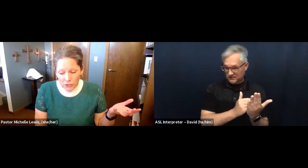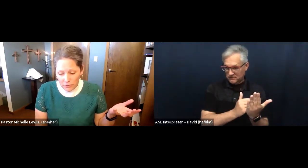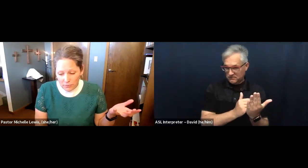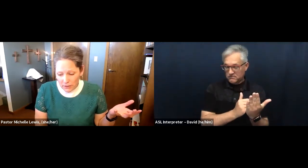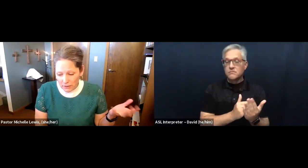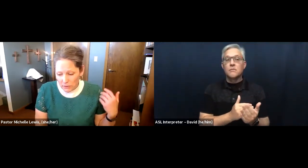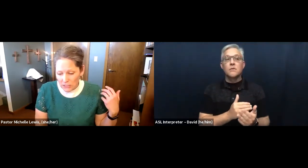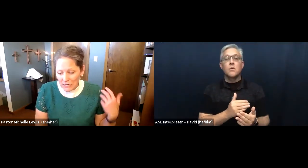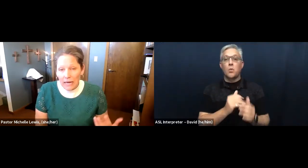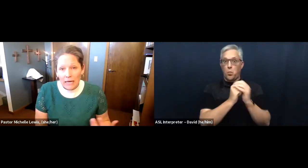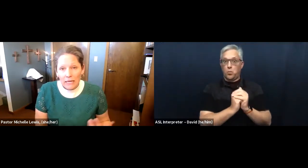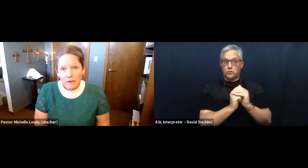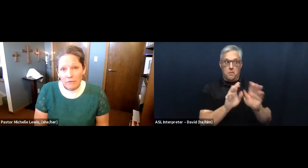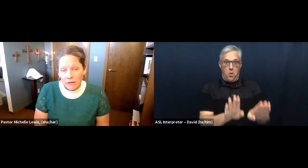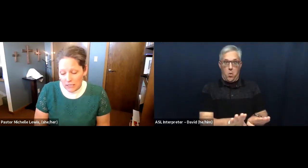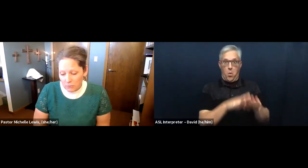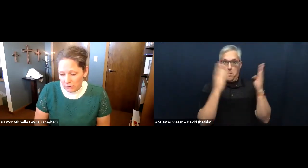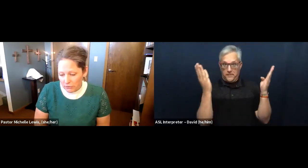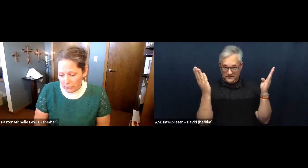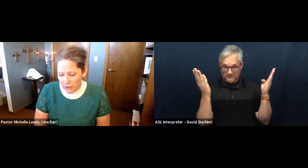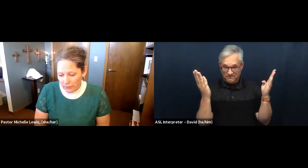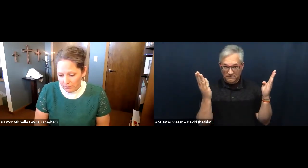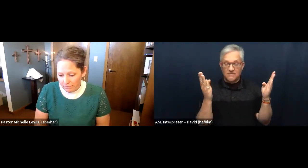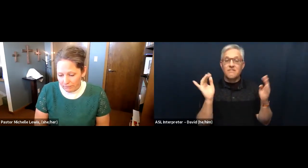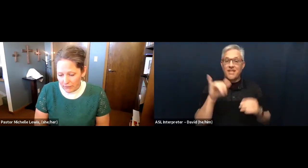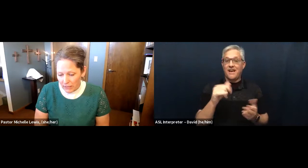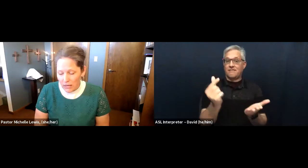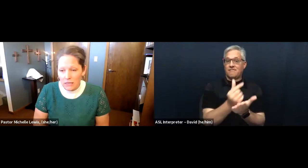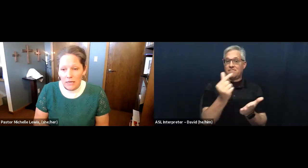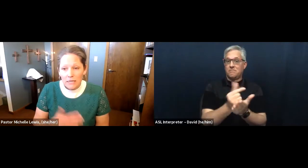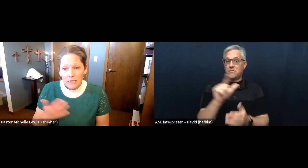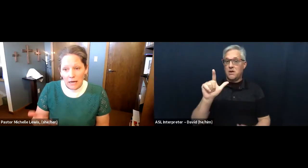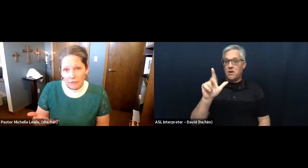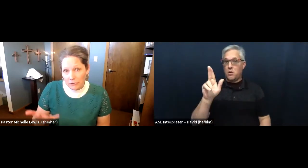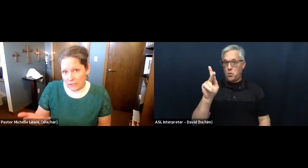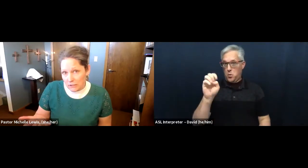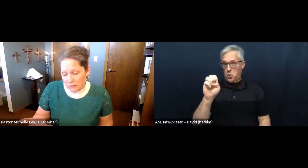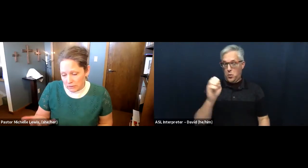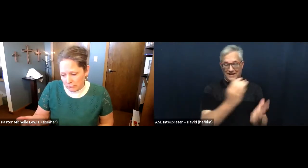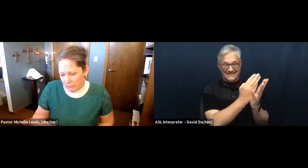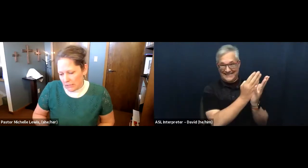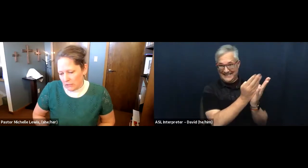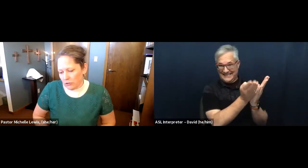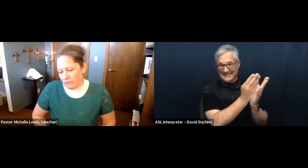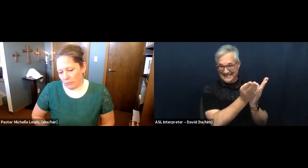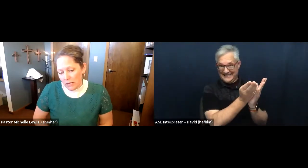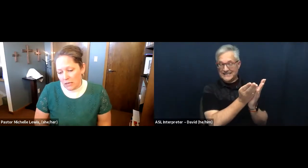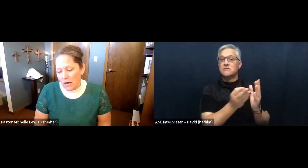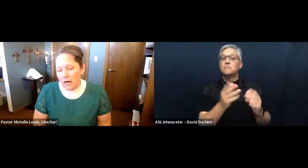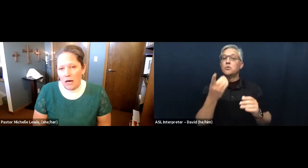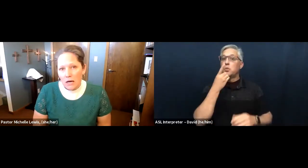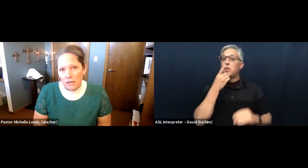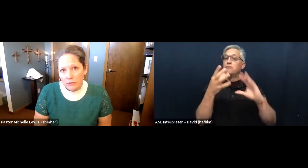of worship, which is the end of the Gospel of Luke. And then after this little message from